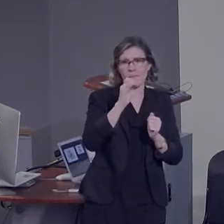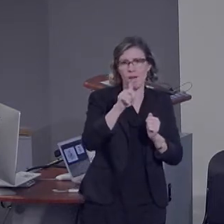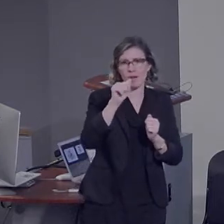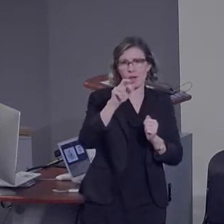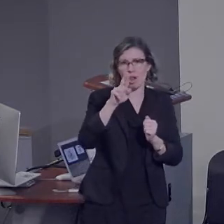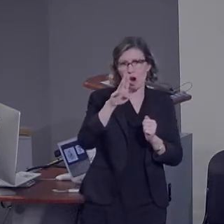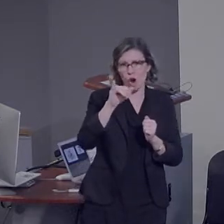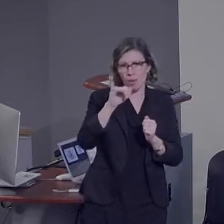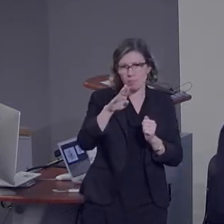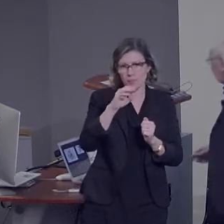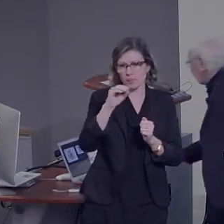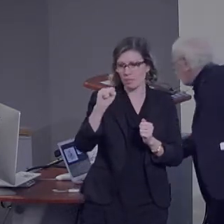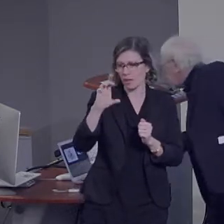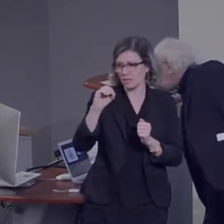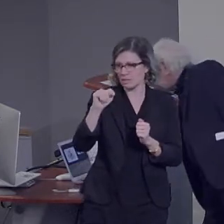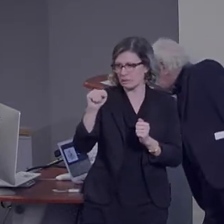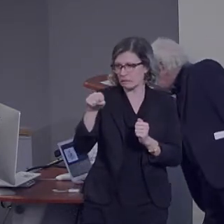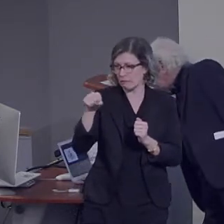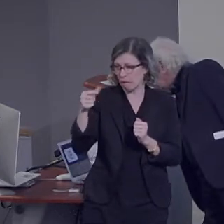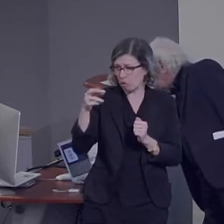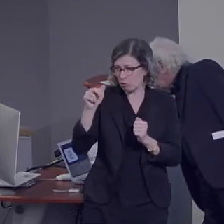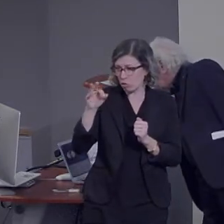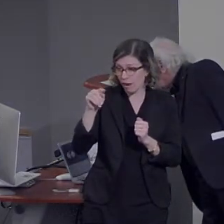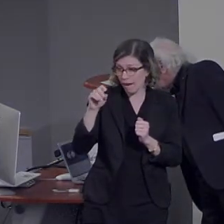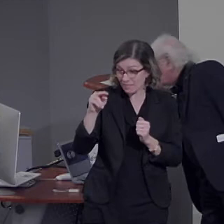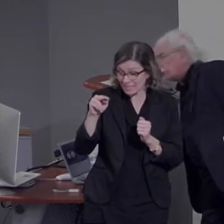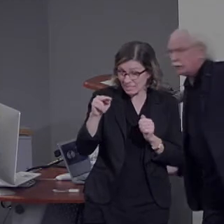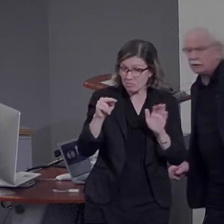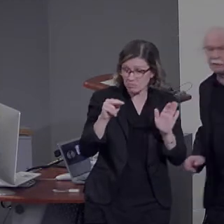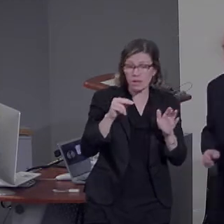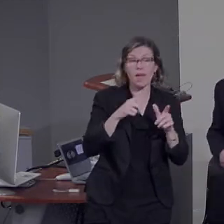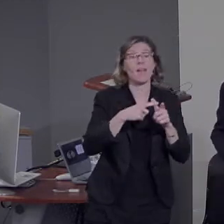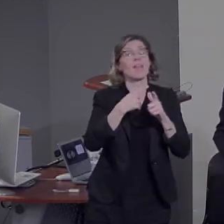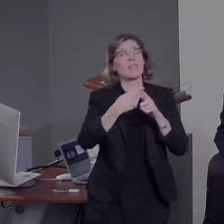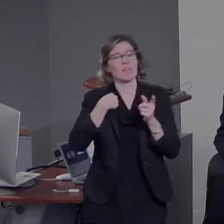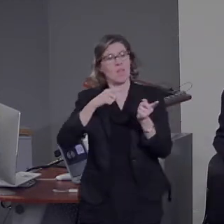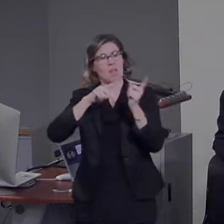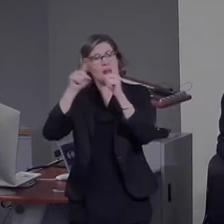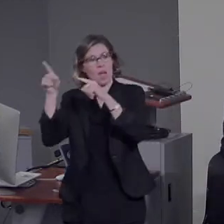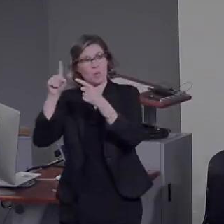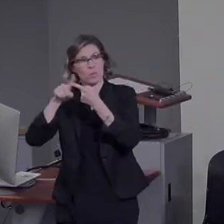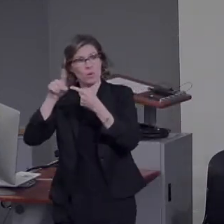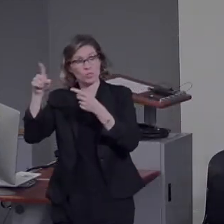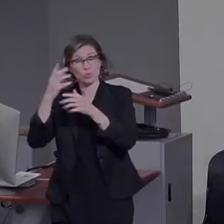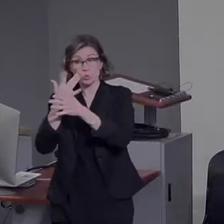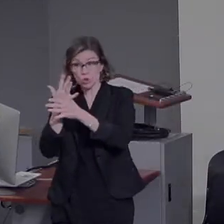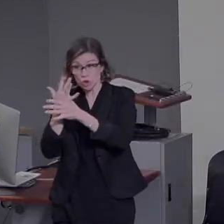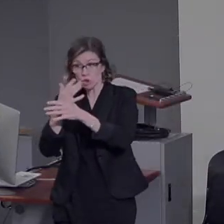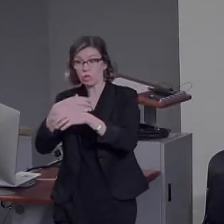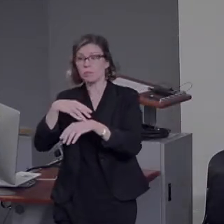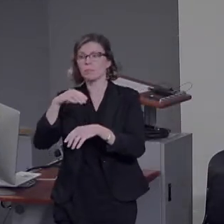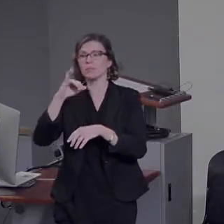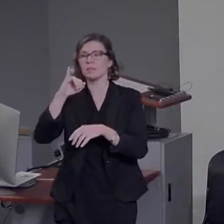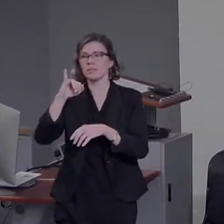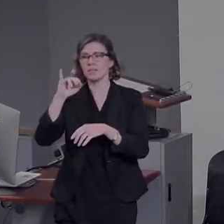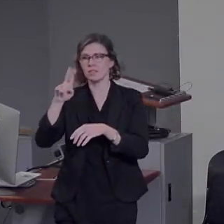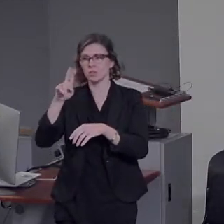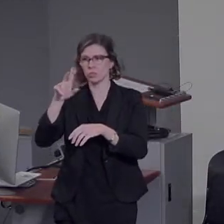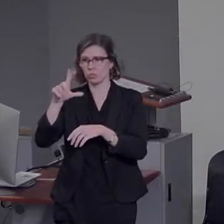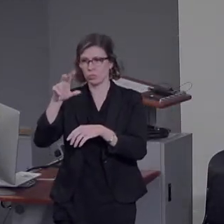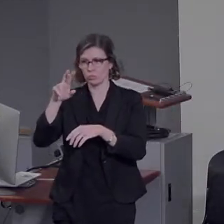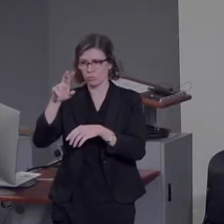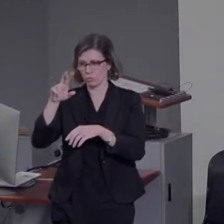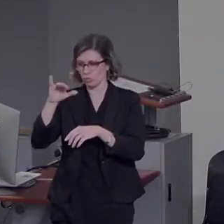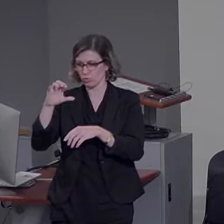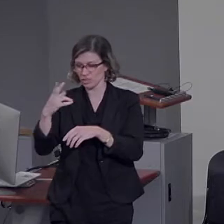show you something which has been done in Jülich in Germany by Karl Zilles and his group. It's the best anatomy that we